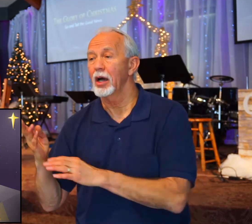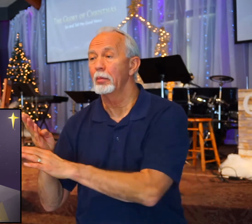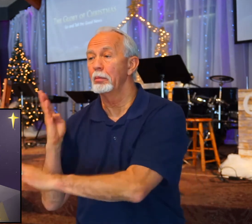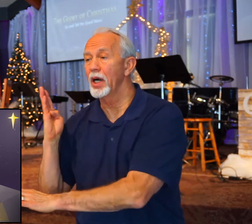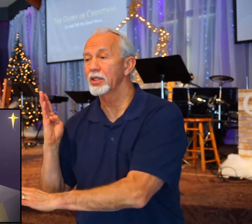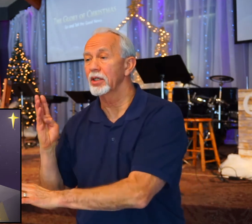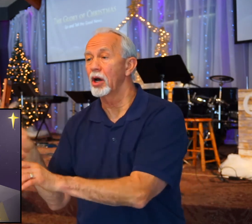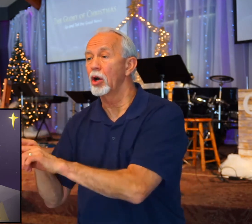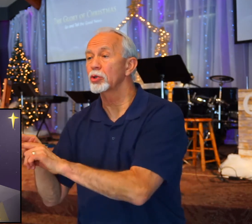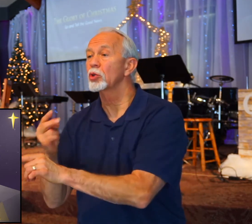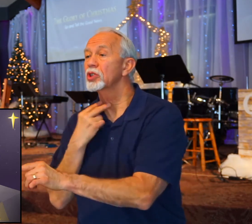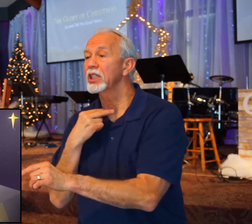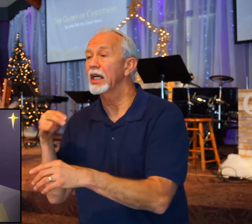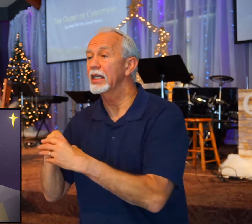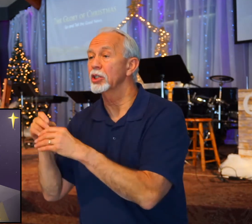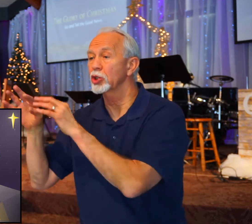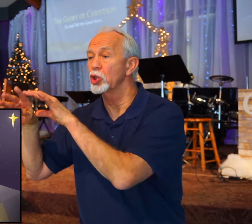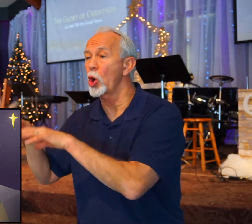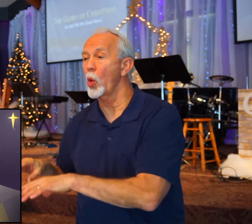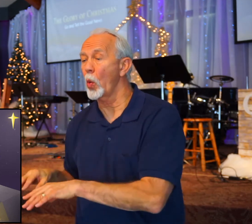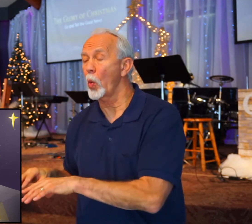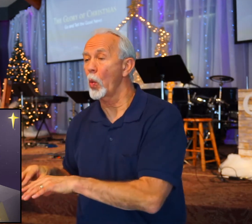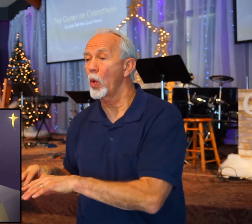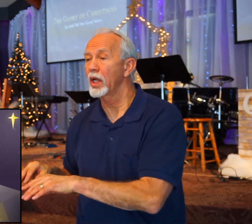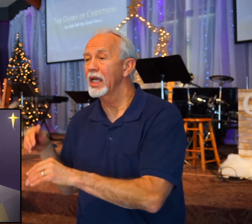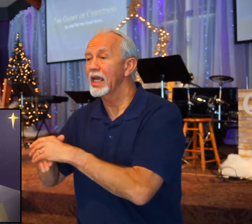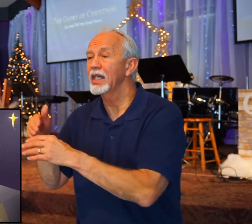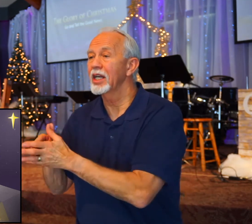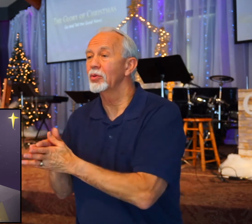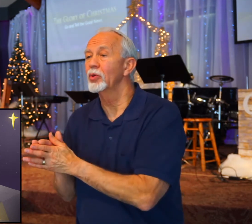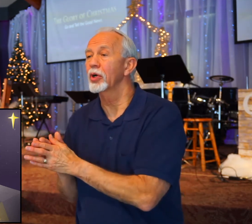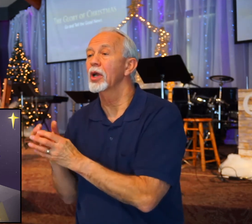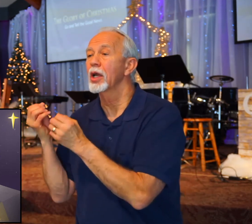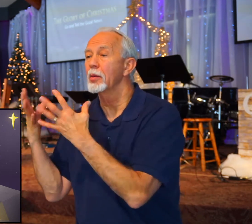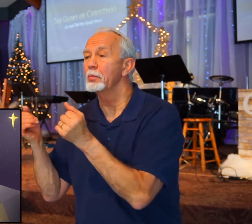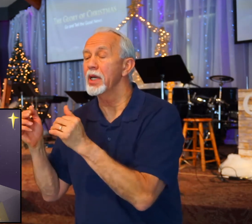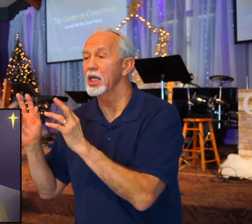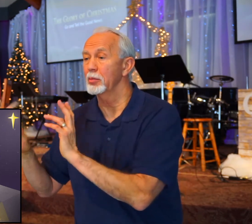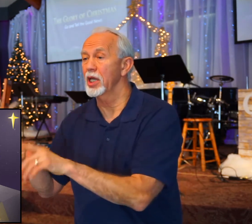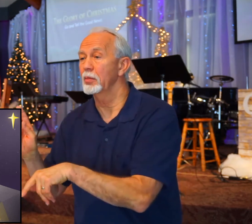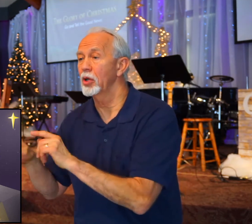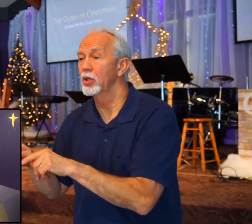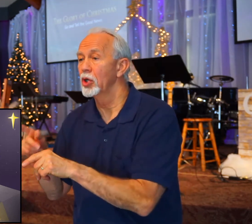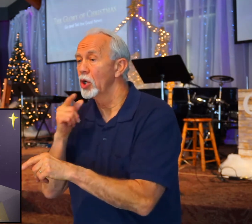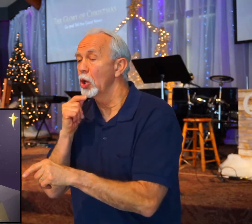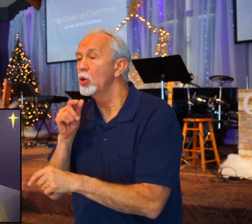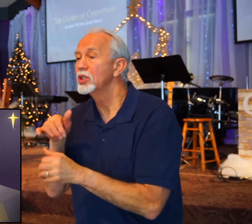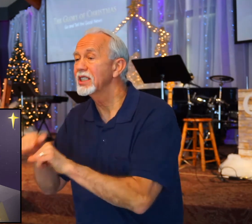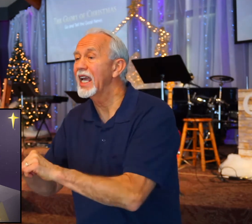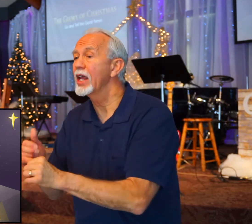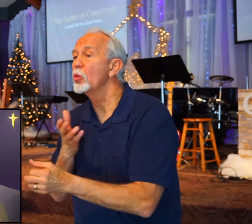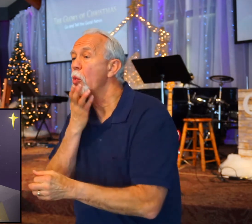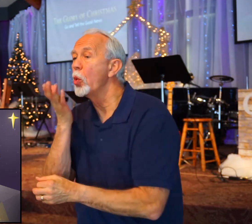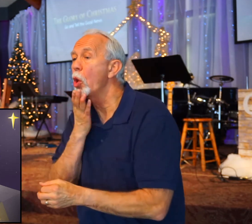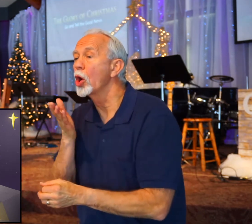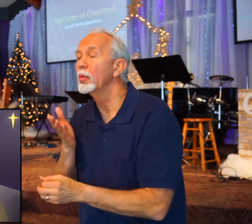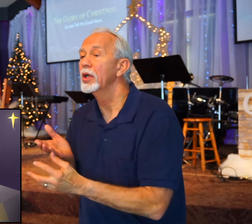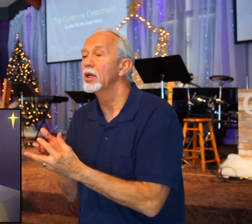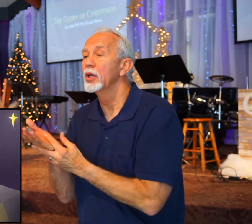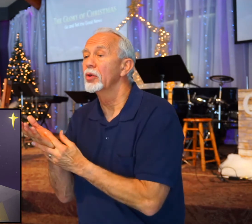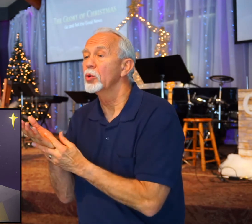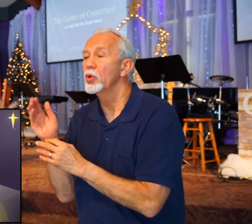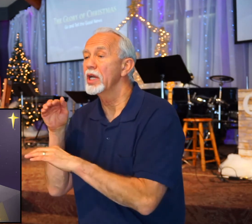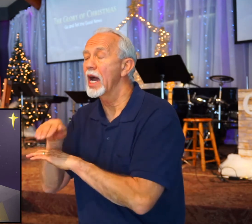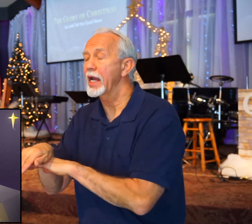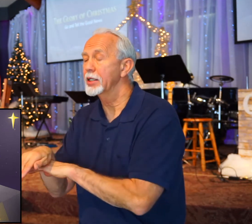was also stranded. And in it were festive passengers who remained warm throughout the whole